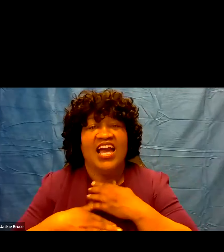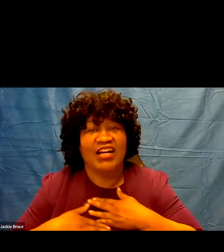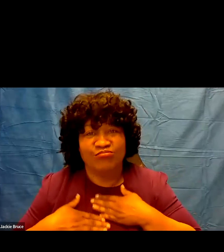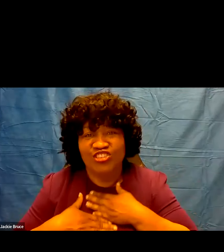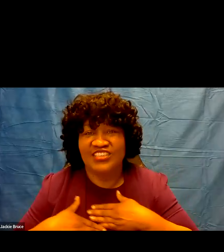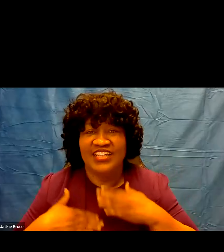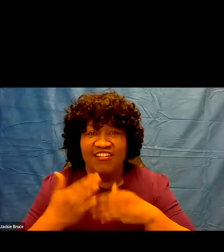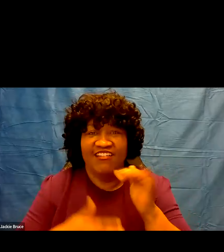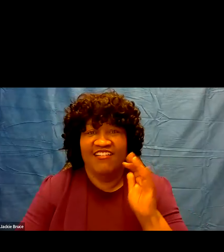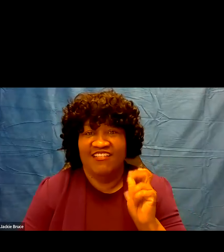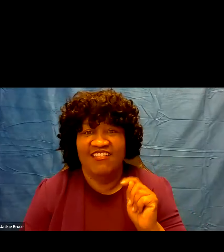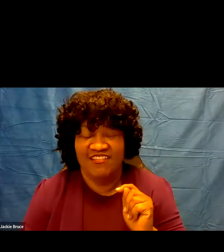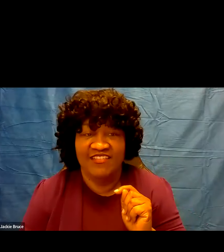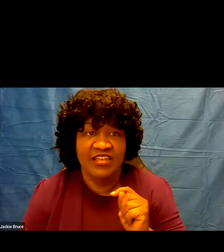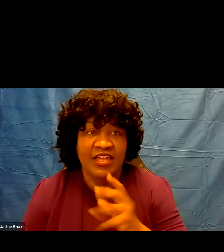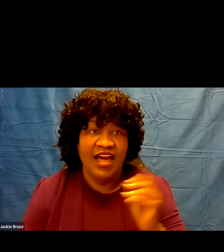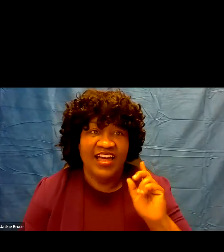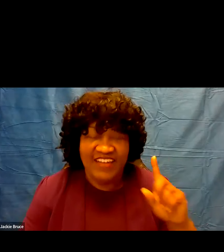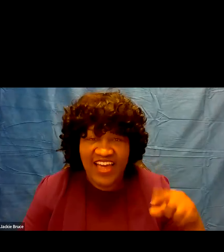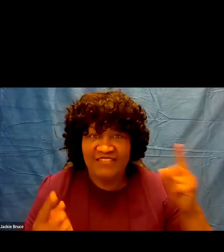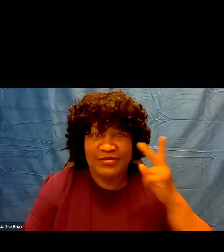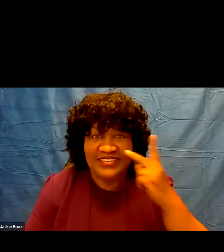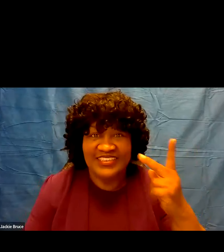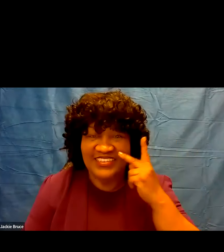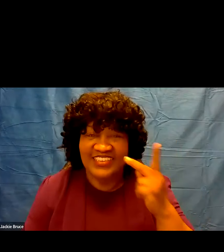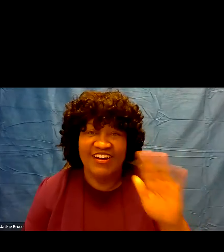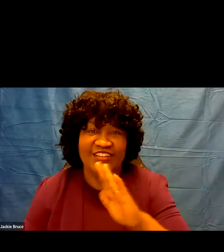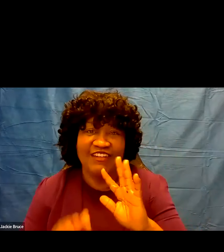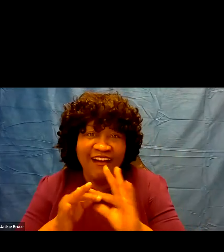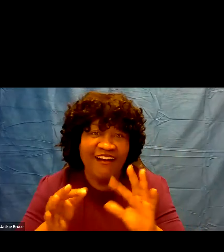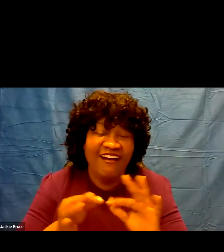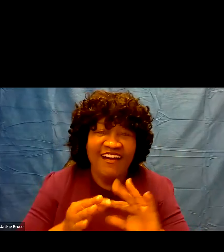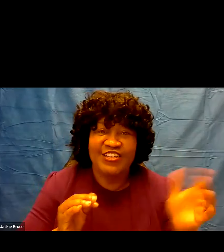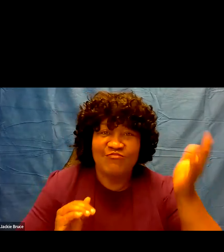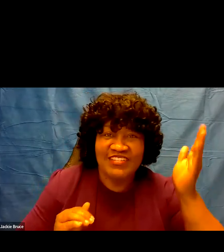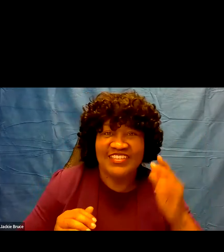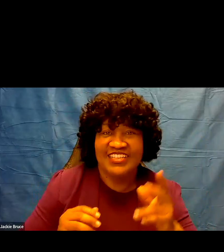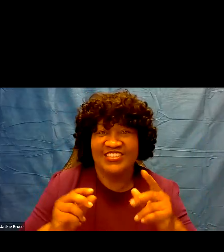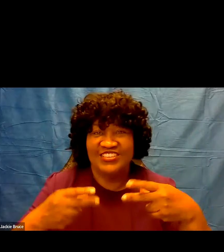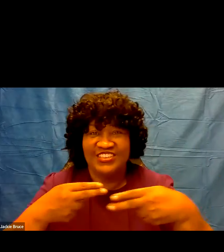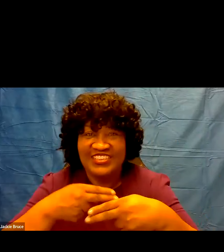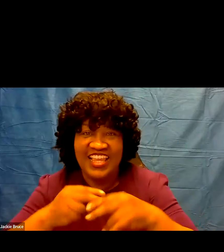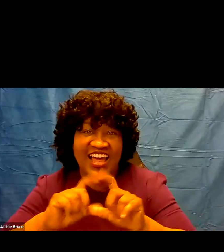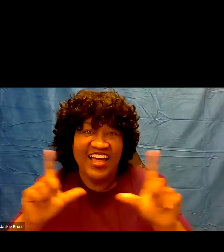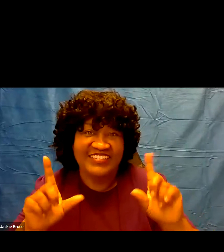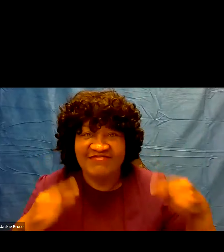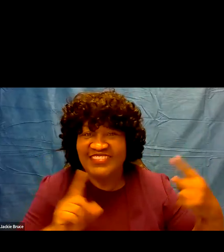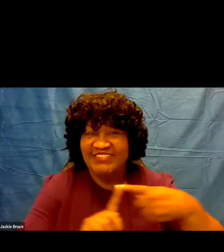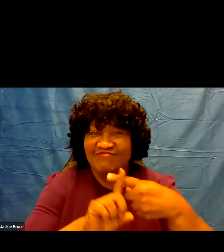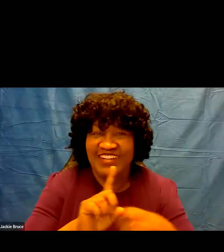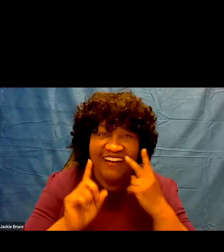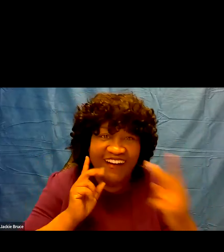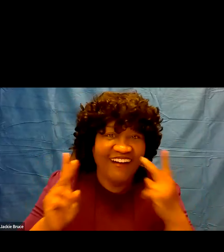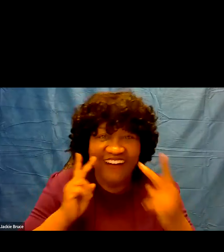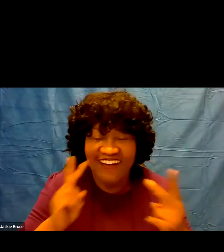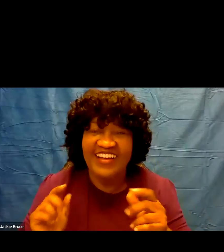all. I have been seeing all the iterations of the presentations and slides over the last month, so I can assure you, as you